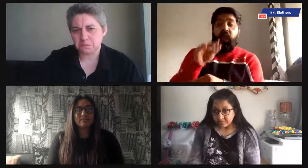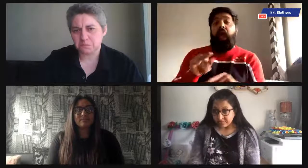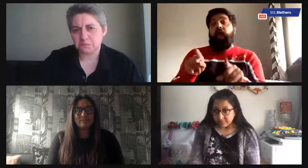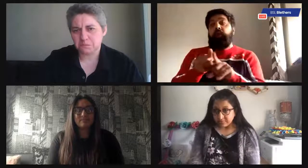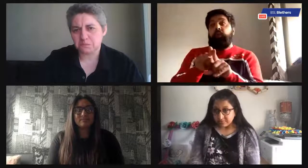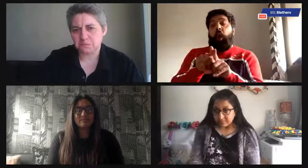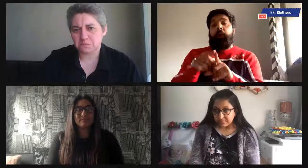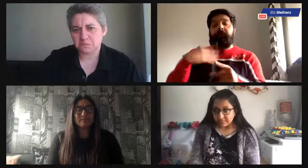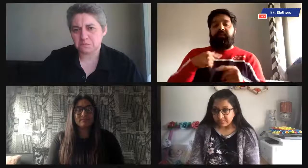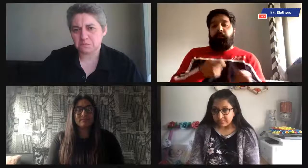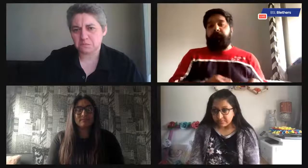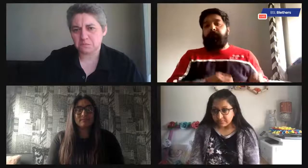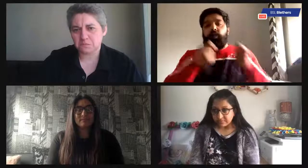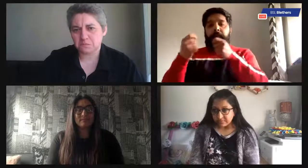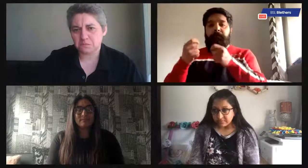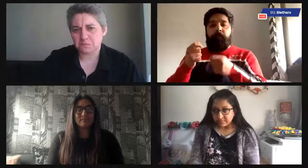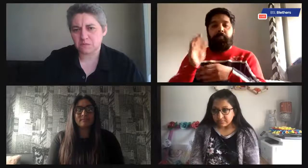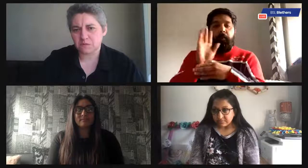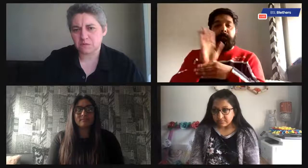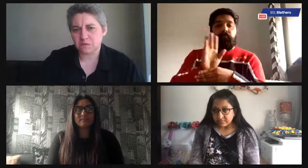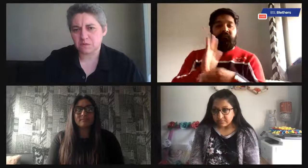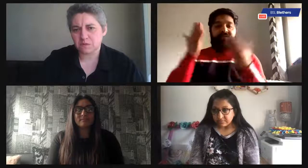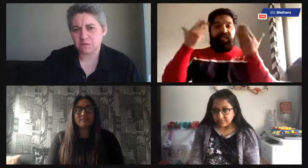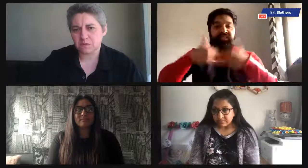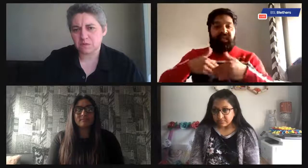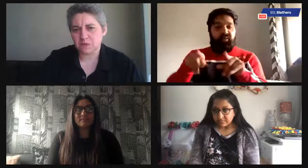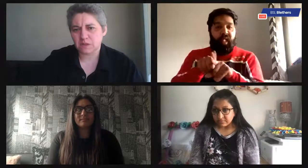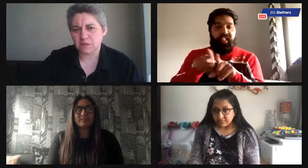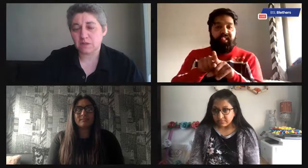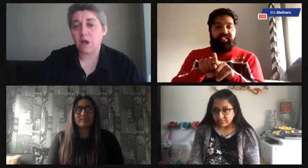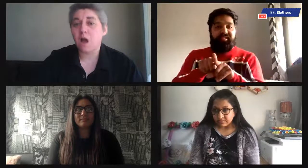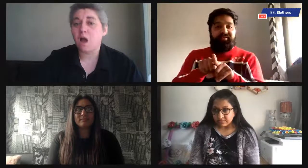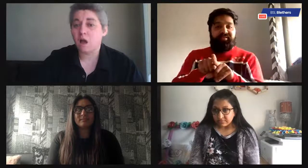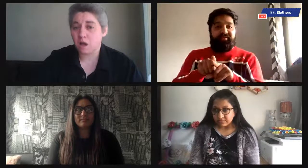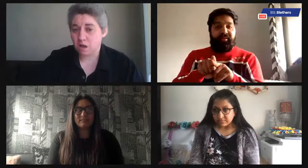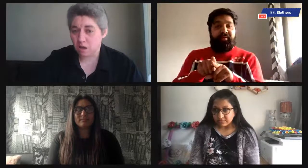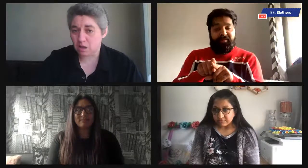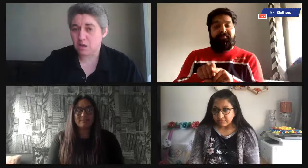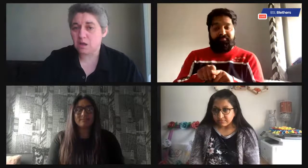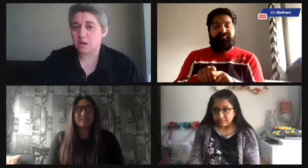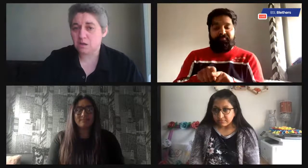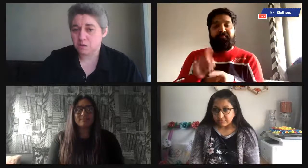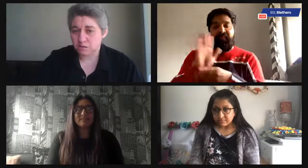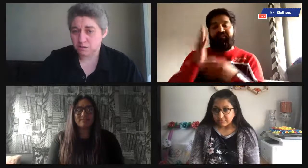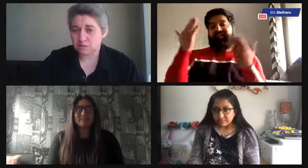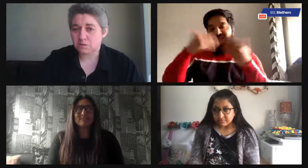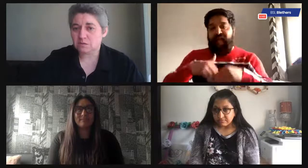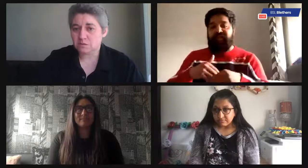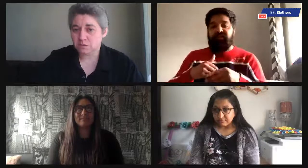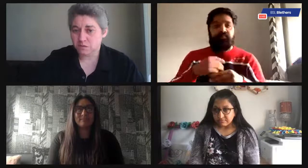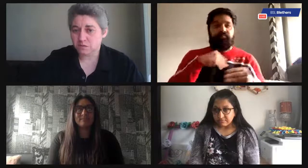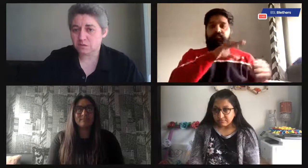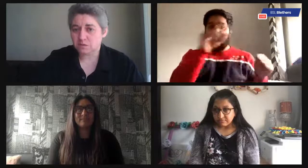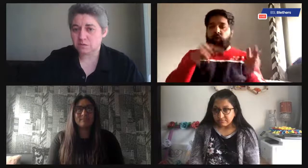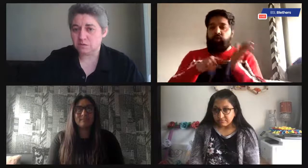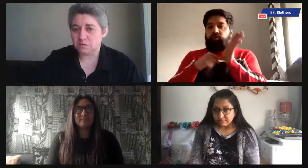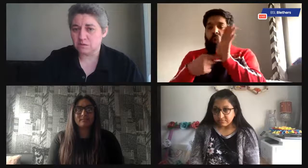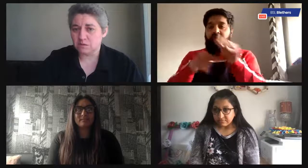is just so comfortable in general, no question is bad in any way. So what we do is encourage